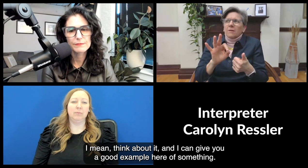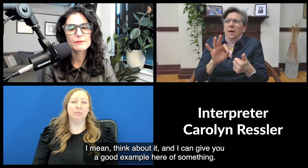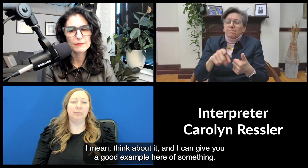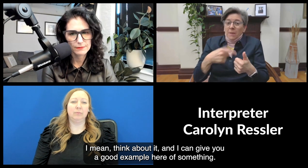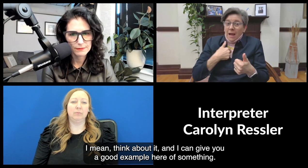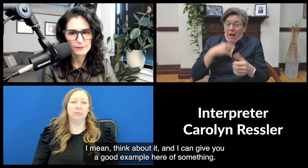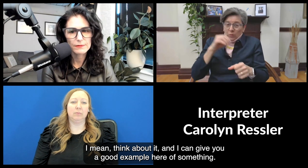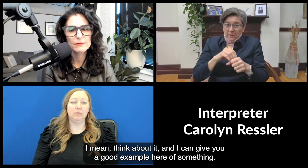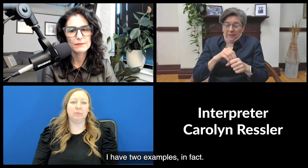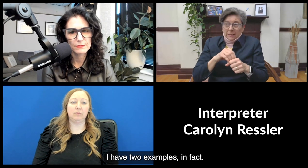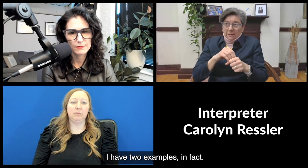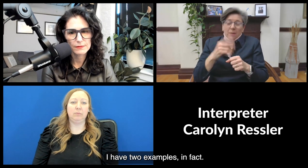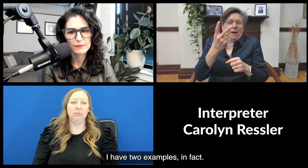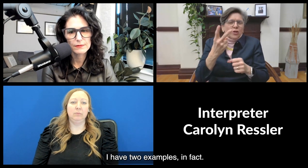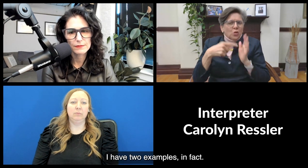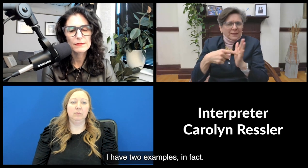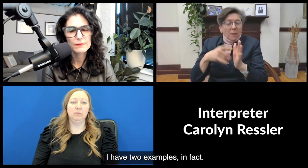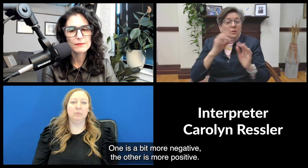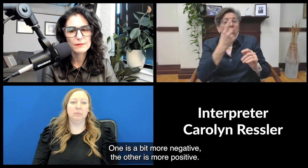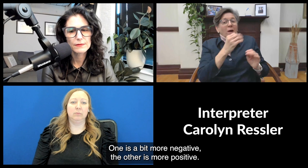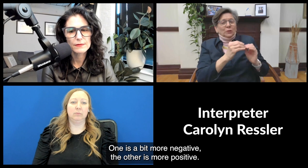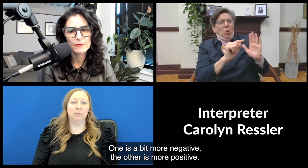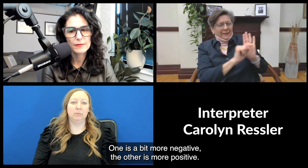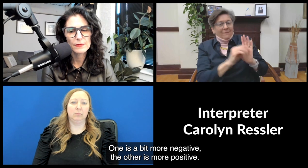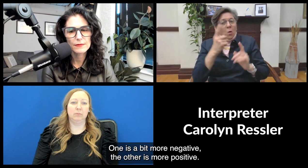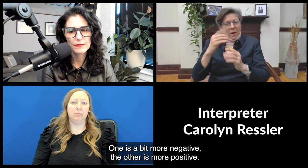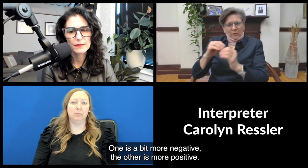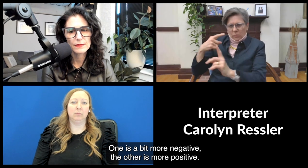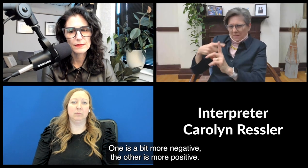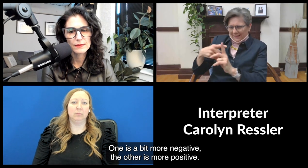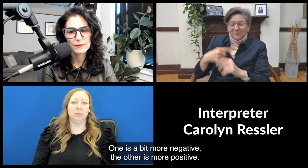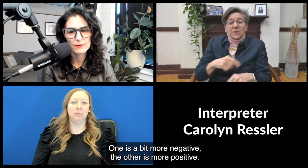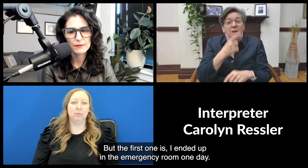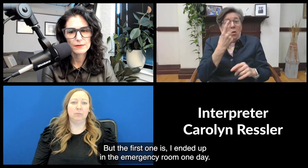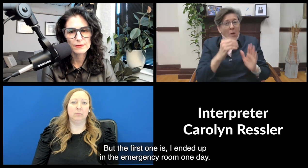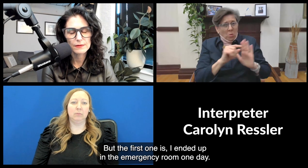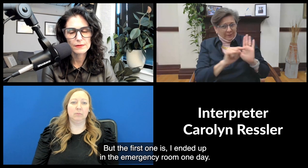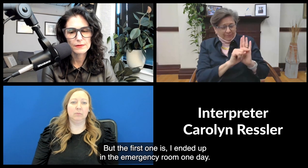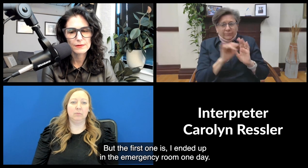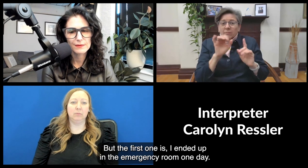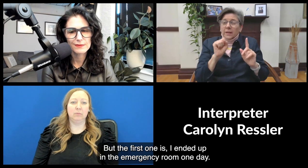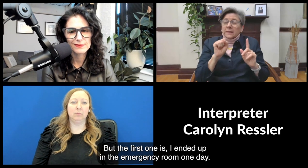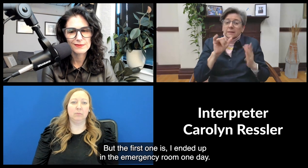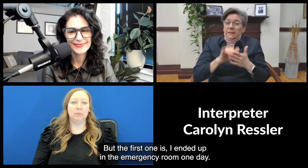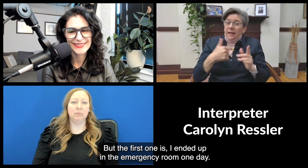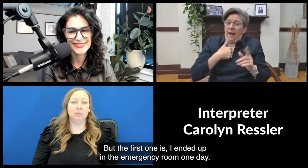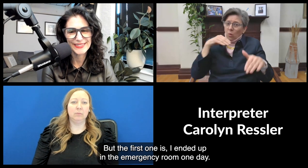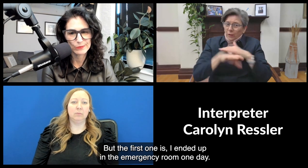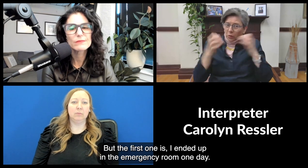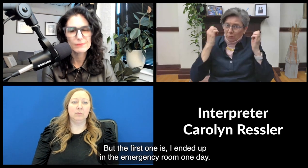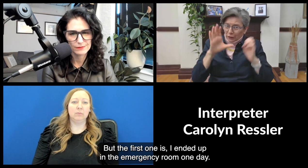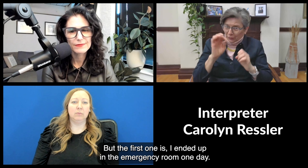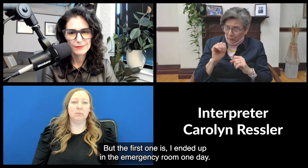it. And I can give you a good example here of something. I have two examples. In fact, one is a bit more negative. The other is more positive. But